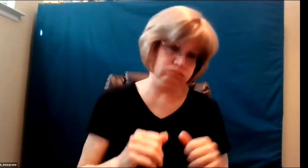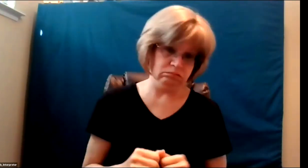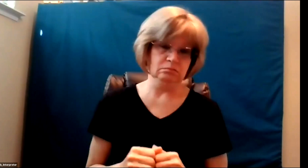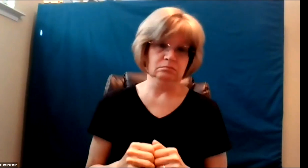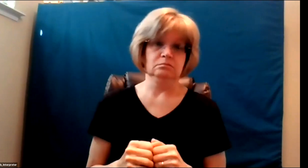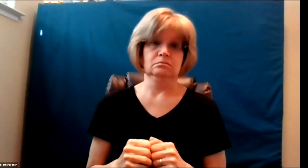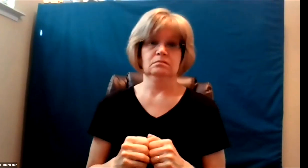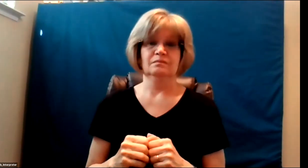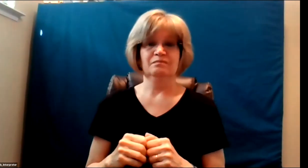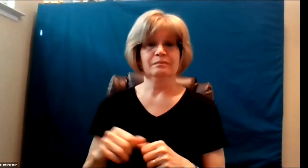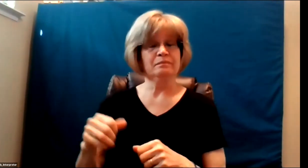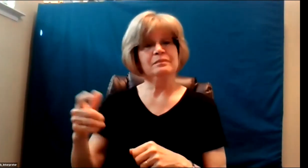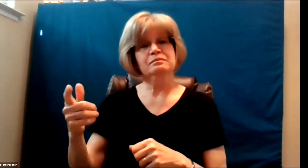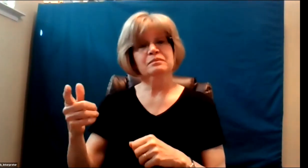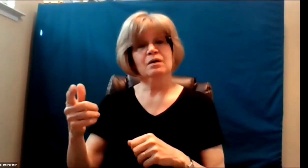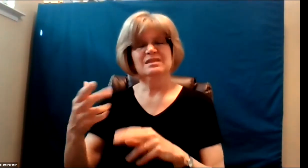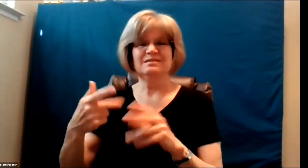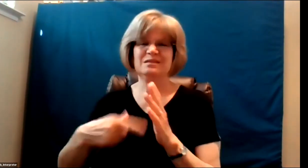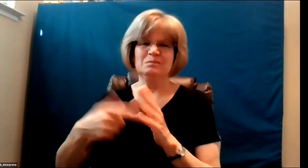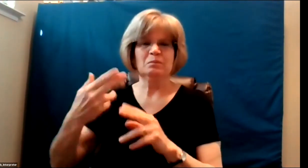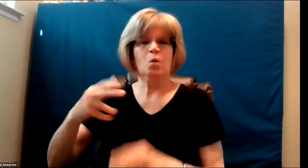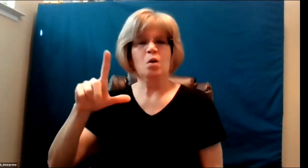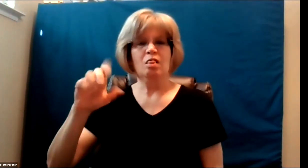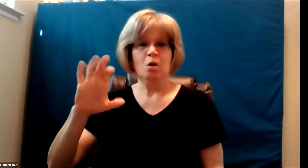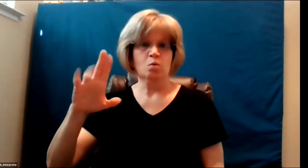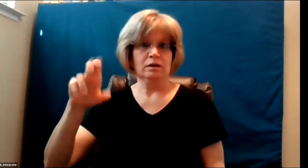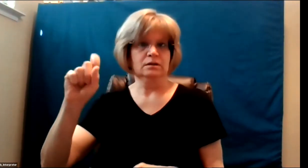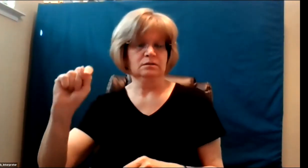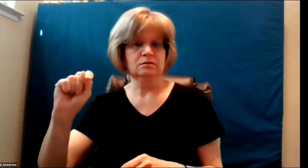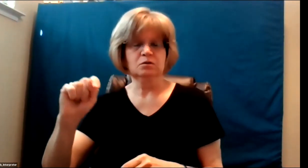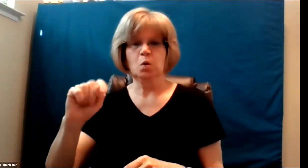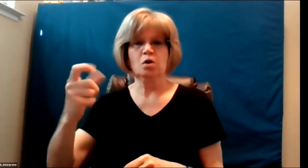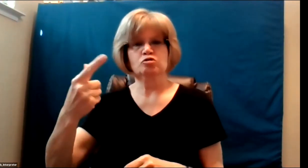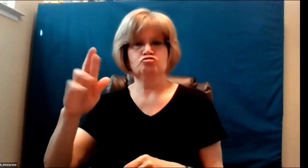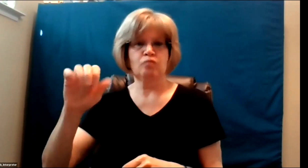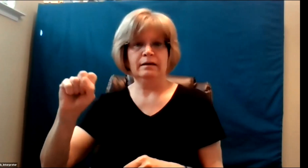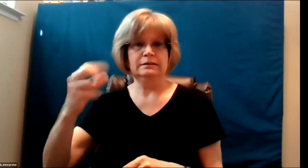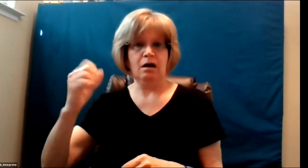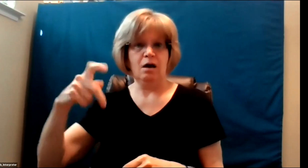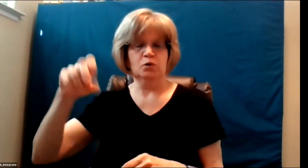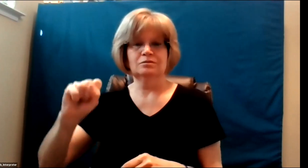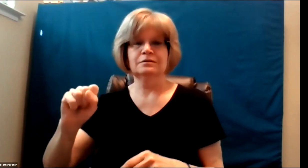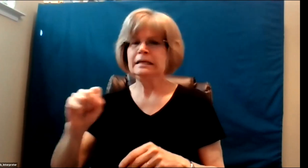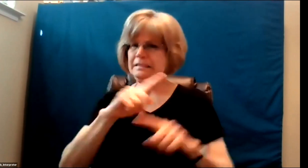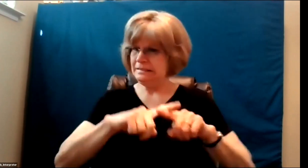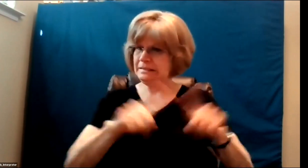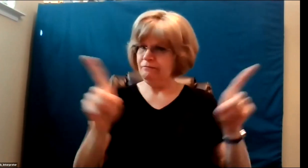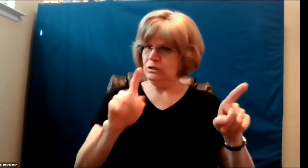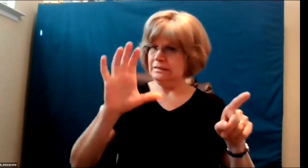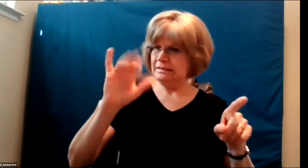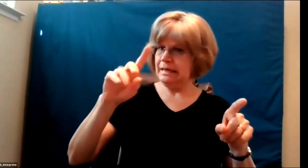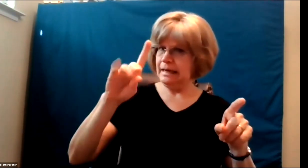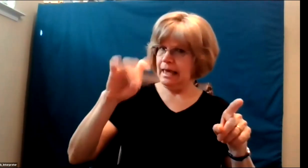we call them locusts, they're nothing like the cicadas that burrow into the earth and make their noisy appearance